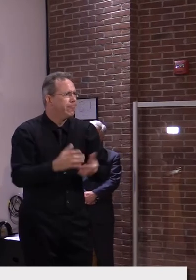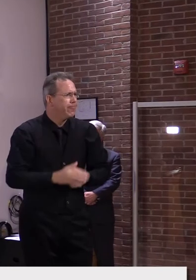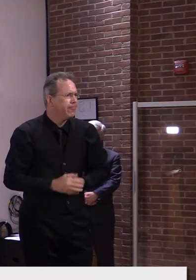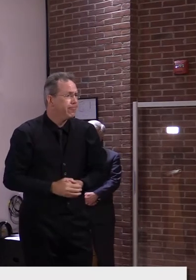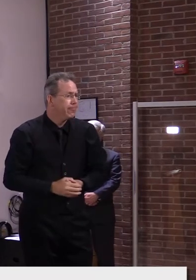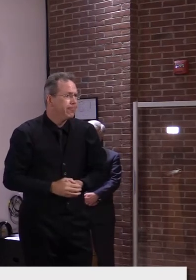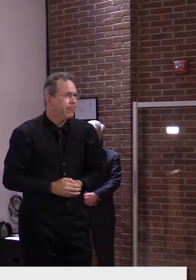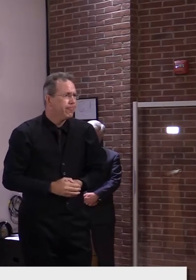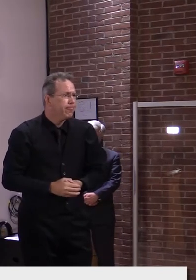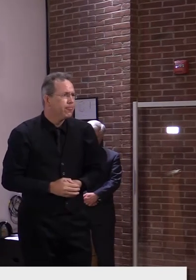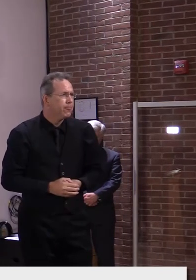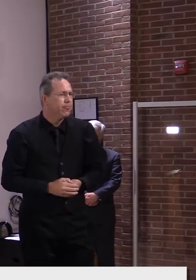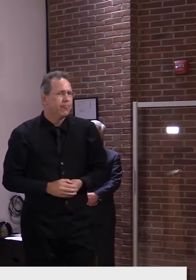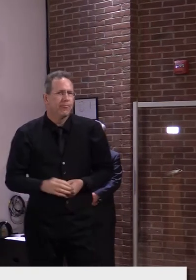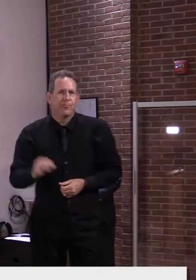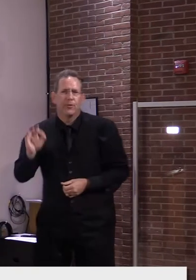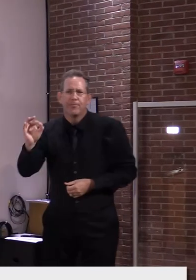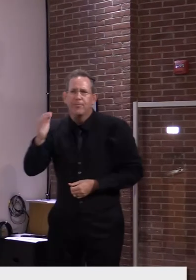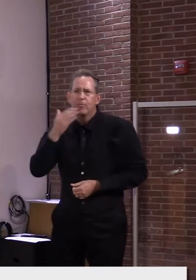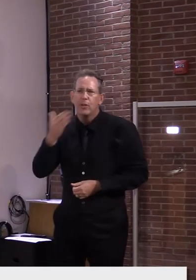Thank you.